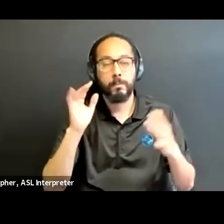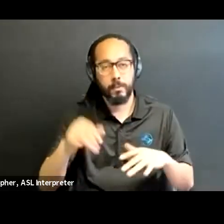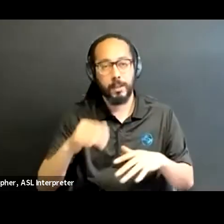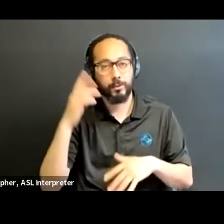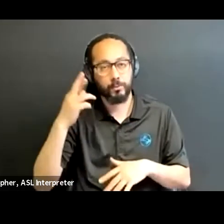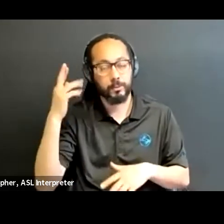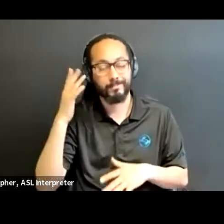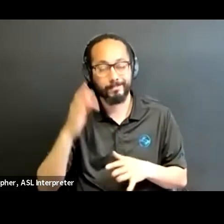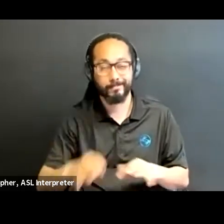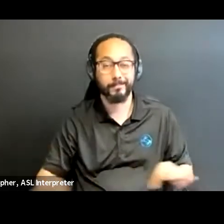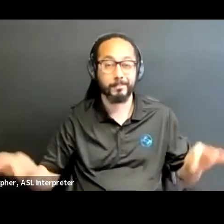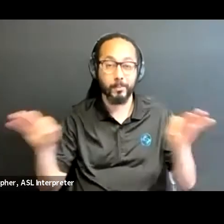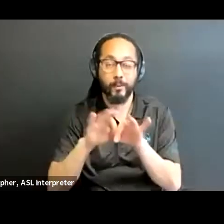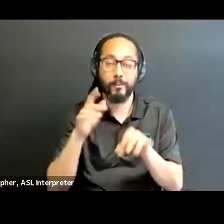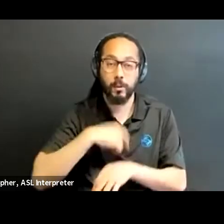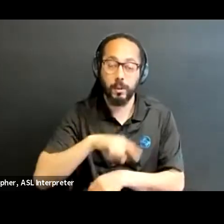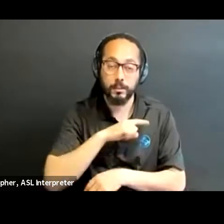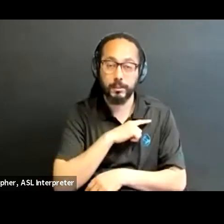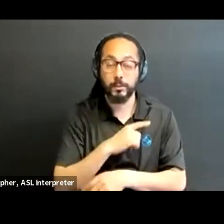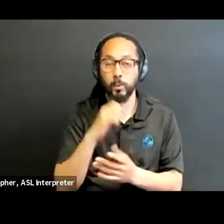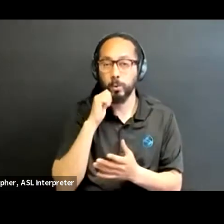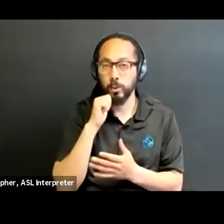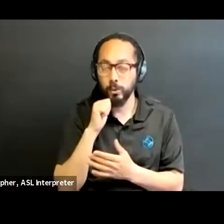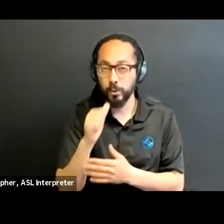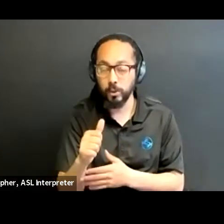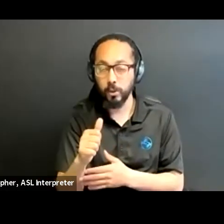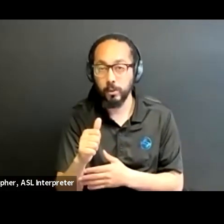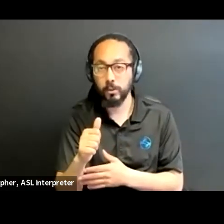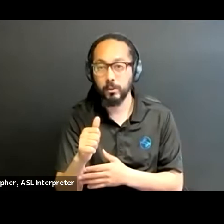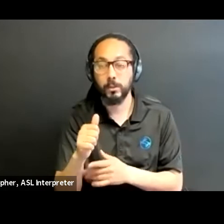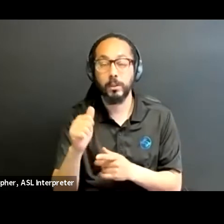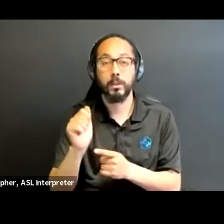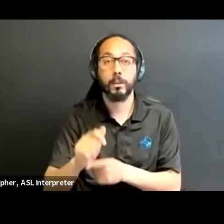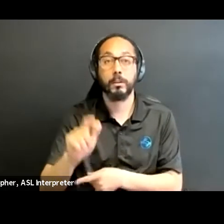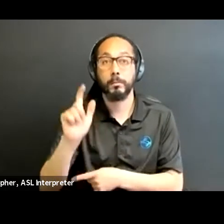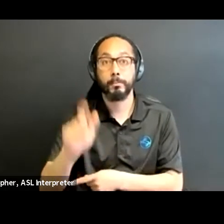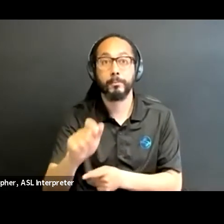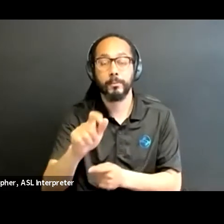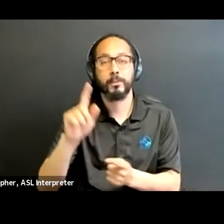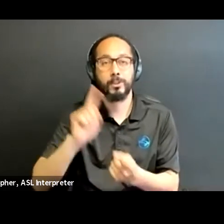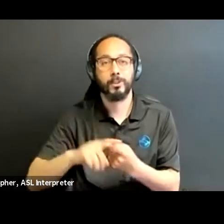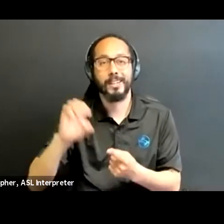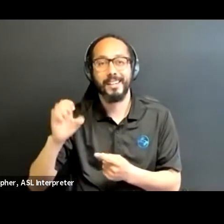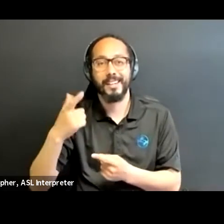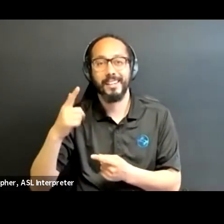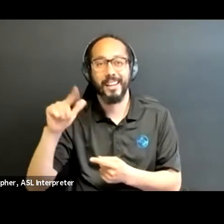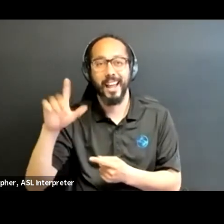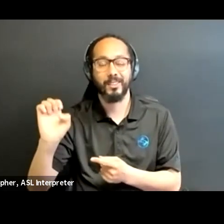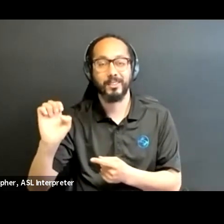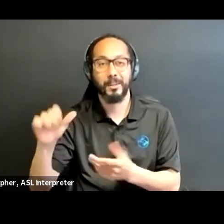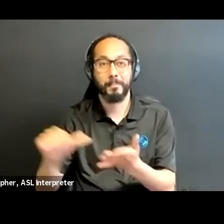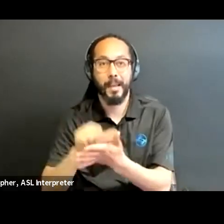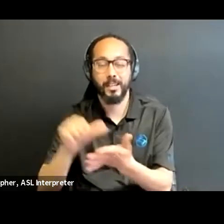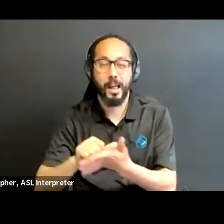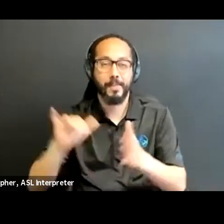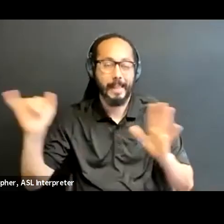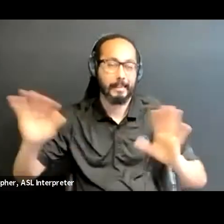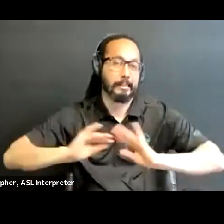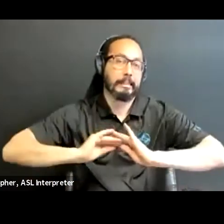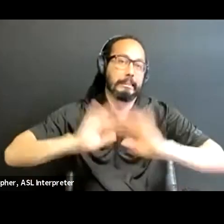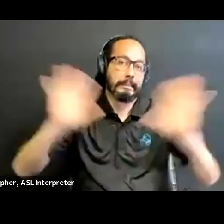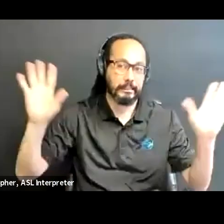us that, for example, we didn't provide opportunities to navigate to Egale's page because Egale is explicitly a 2S